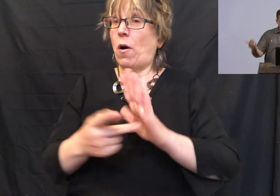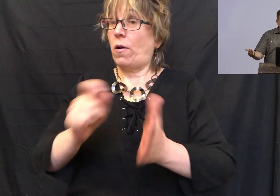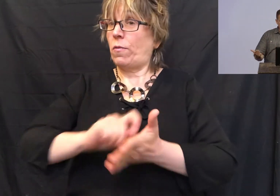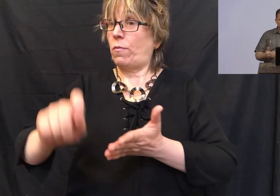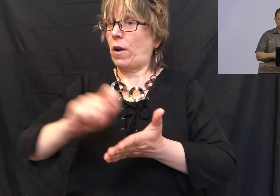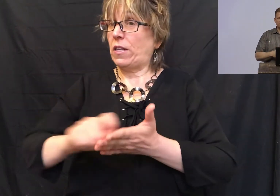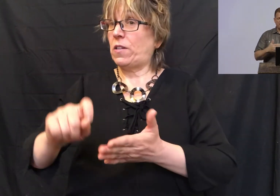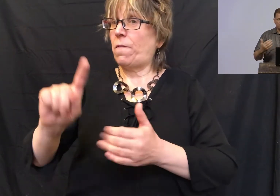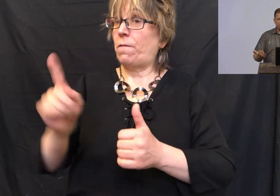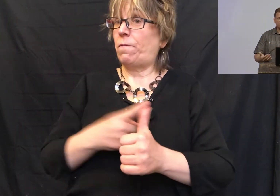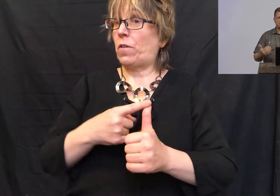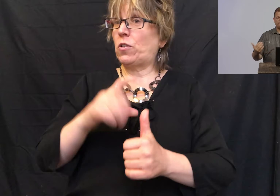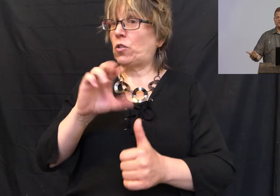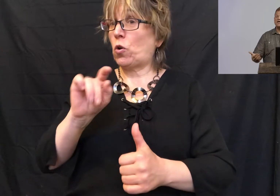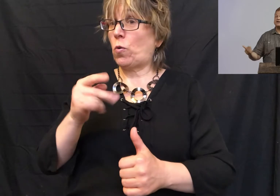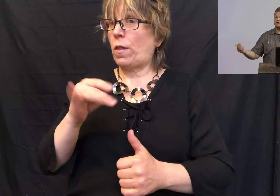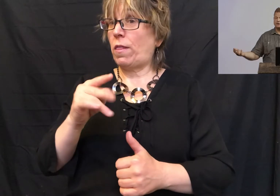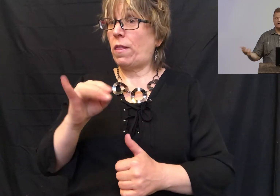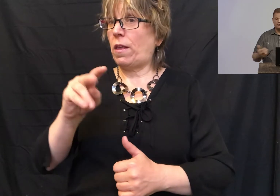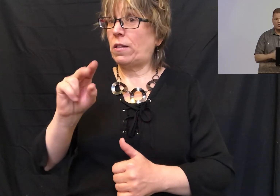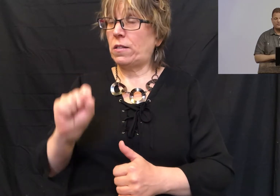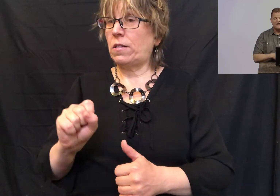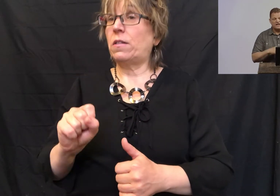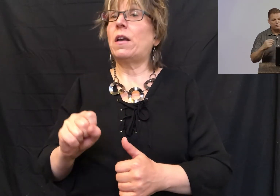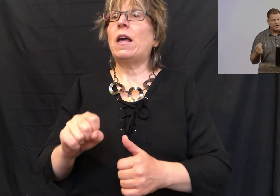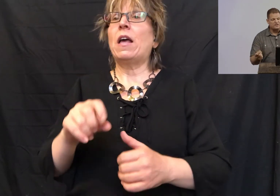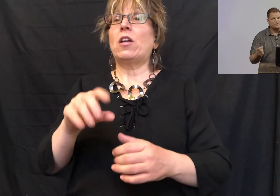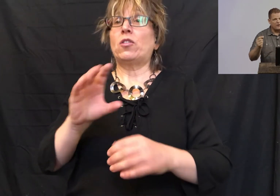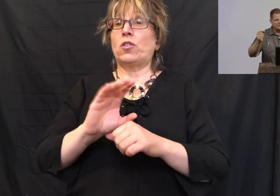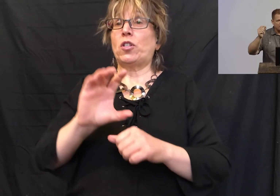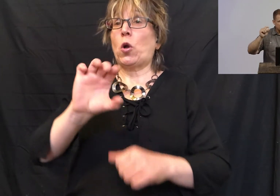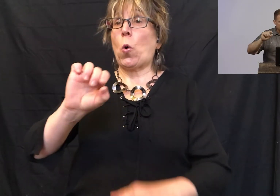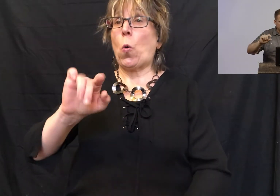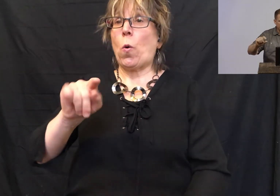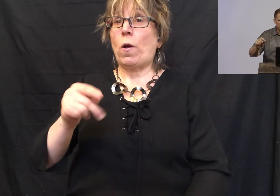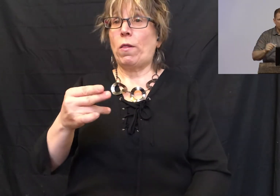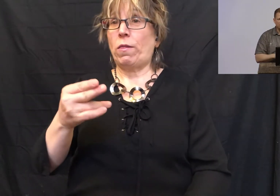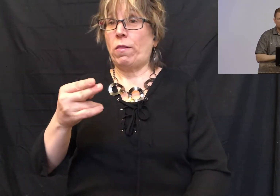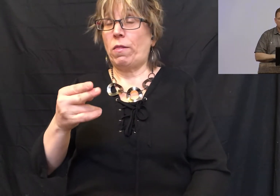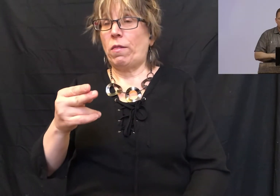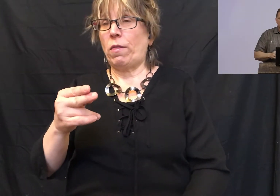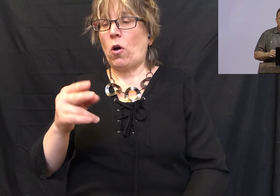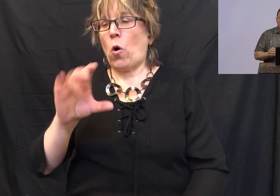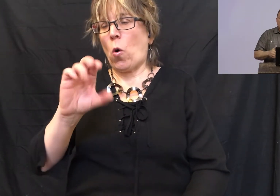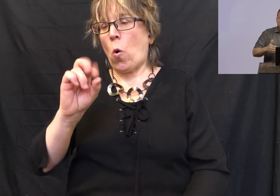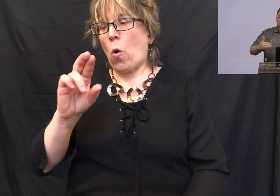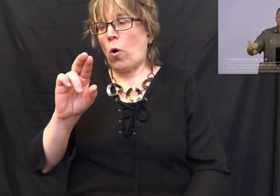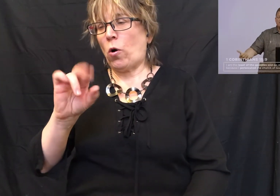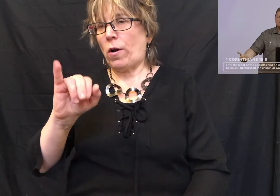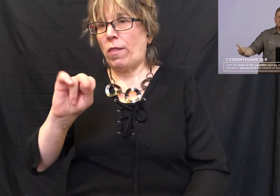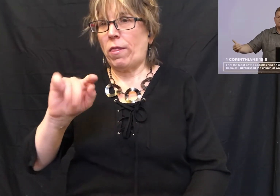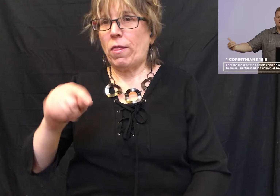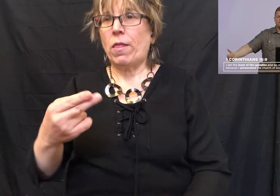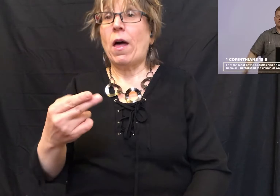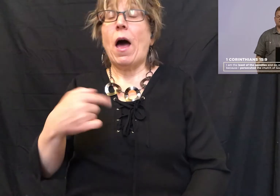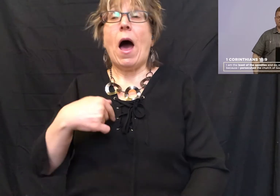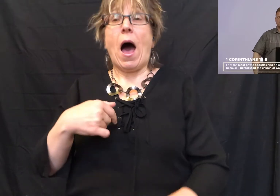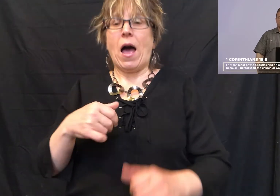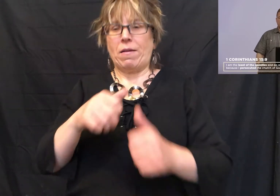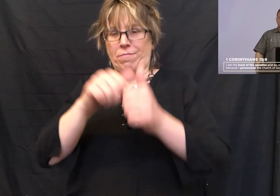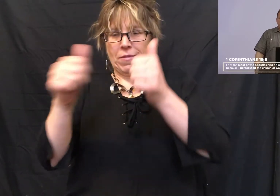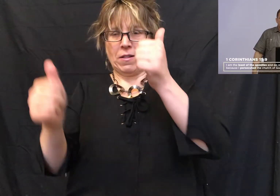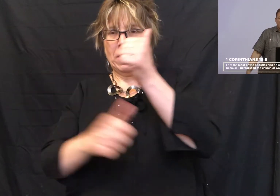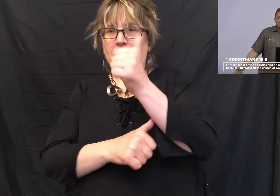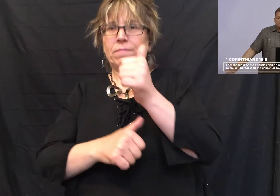in 1 Corinthians chapter 15, verse 9 to the church in Corinth. He writes this. Watch how he gets a little more vulnerable. He says, I am the least of the